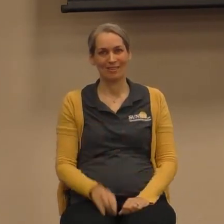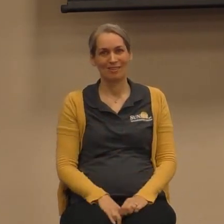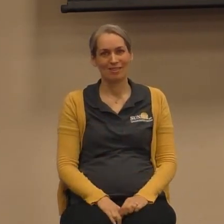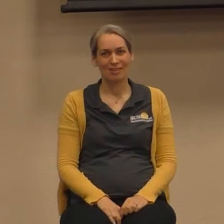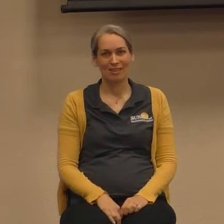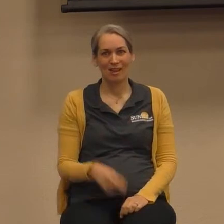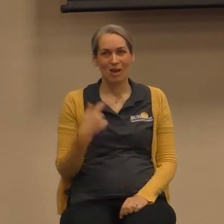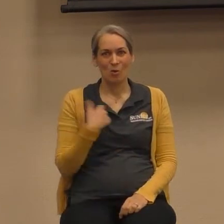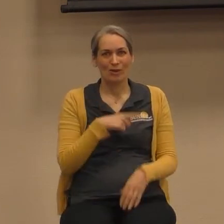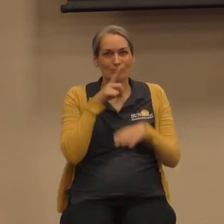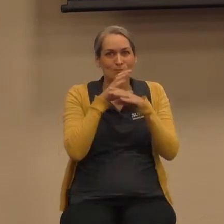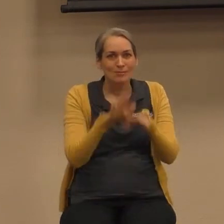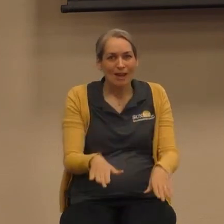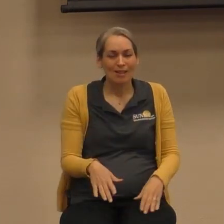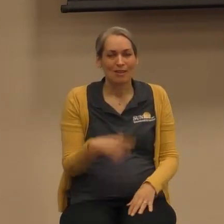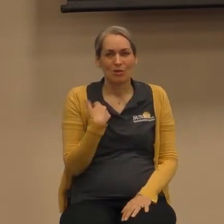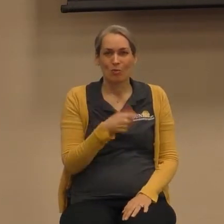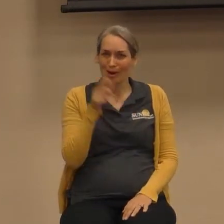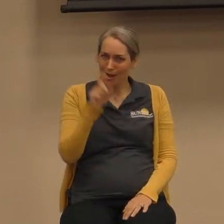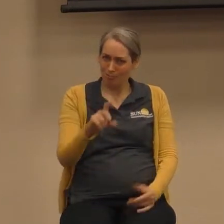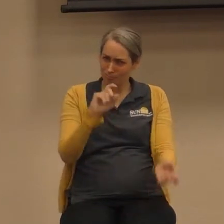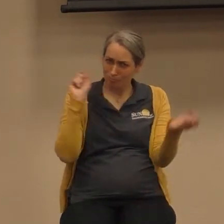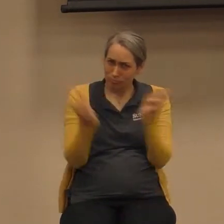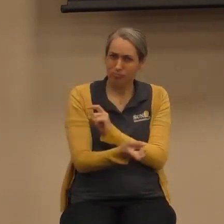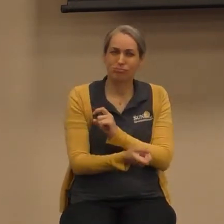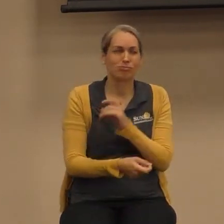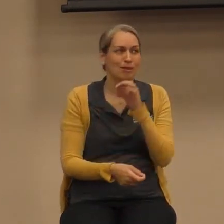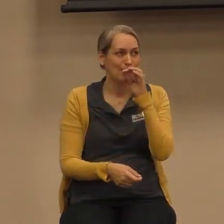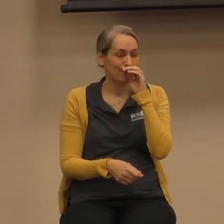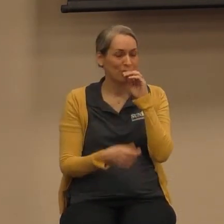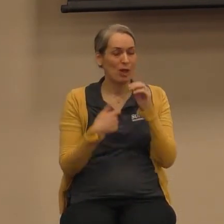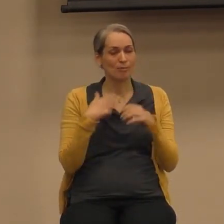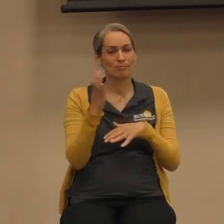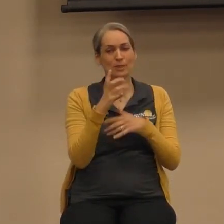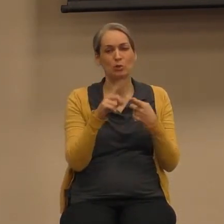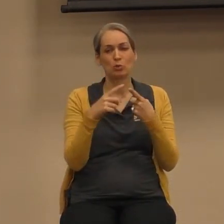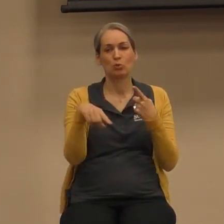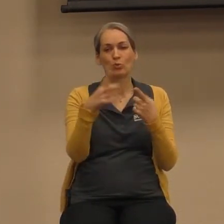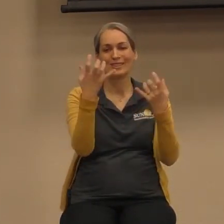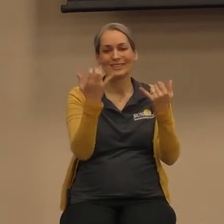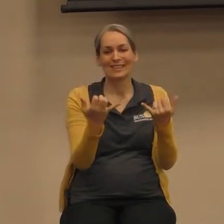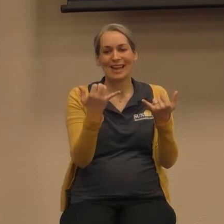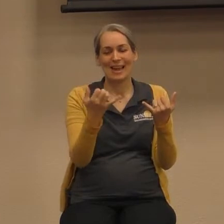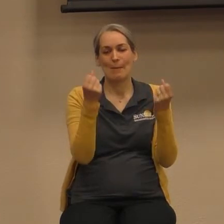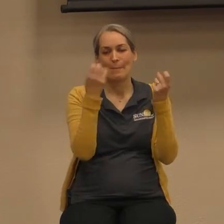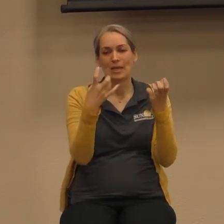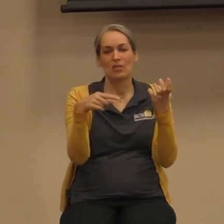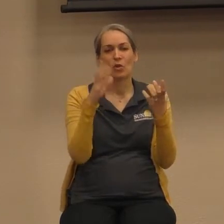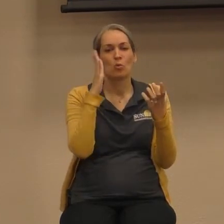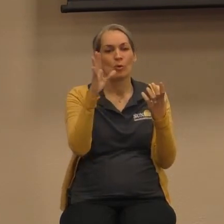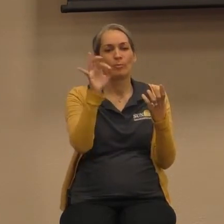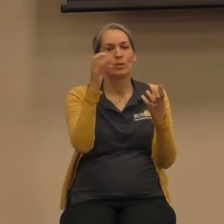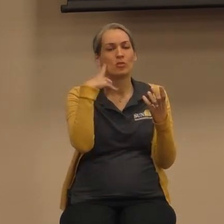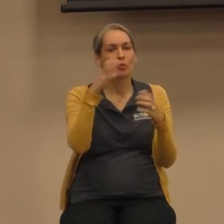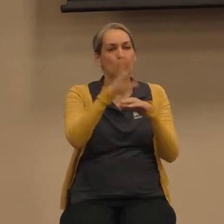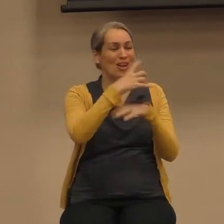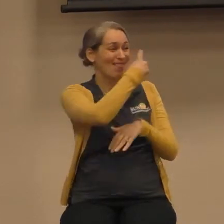We've been silent. We have to change that. And in coming and speaking to you today, many of you are going to go out and you're going to preach at congregations. This has to